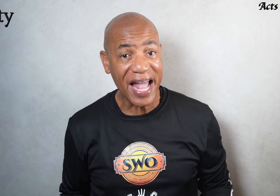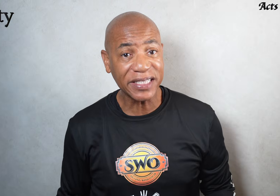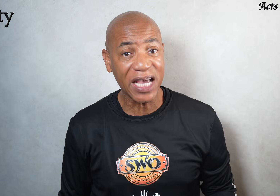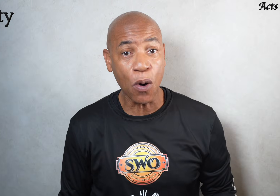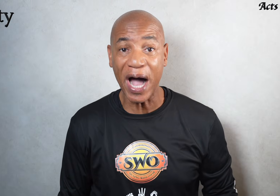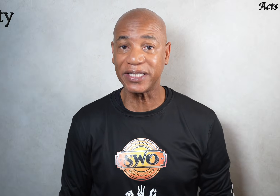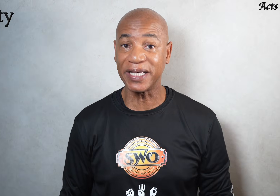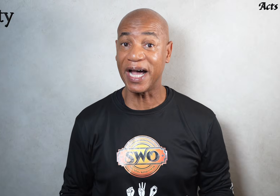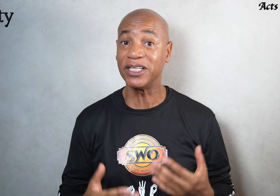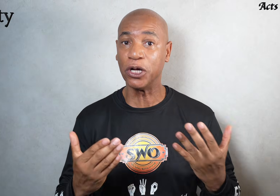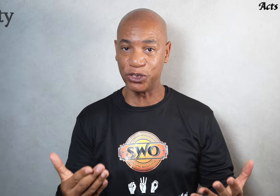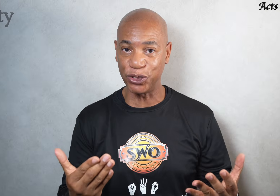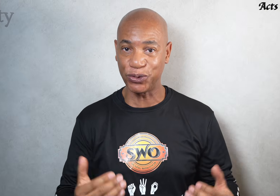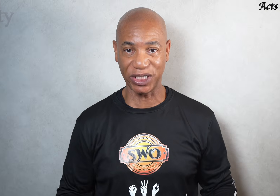is how I sign duty.